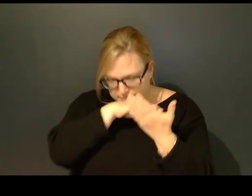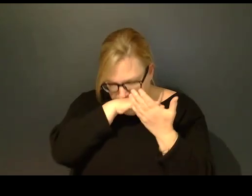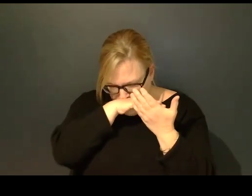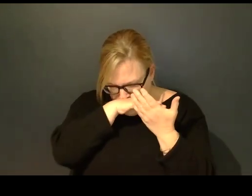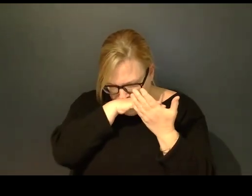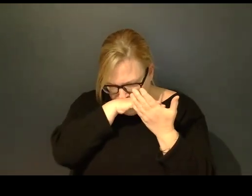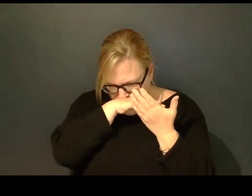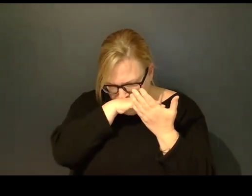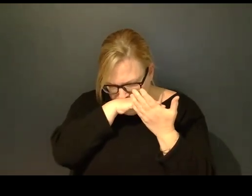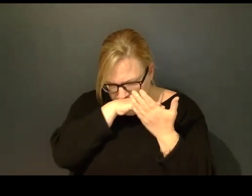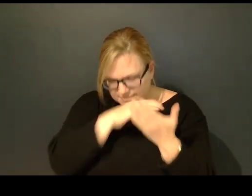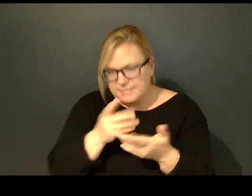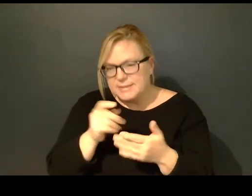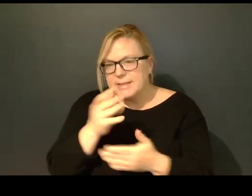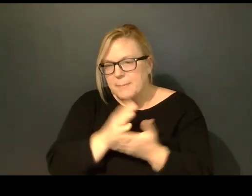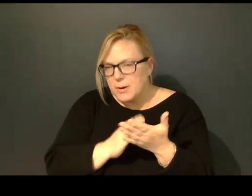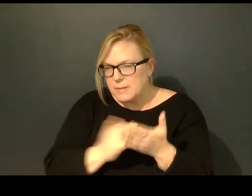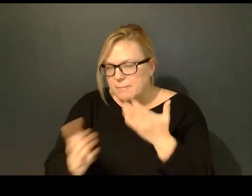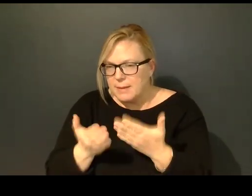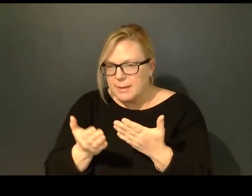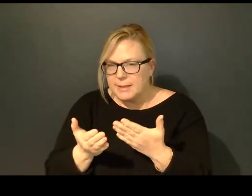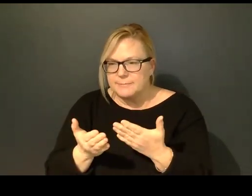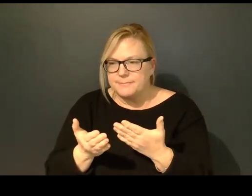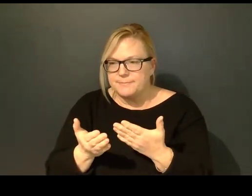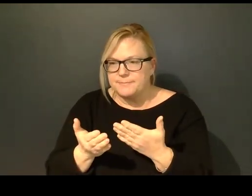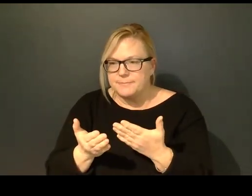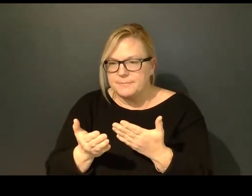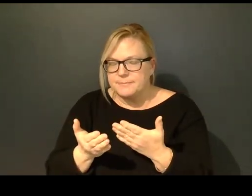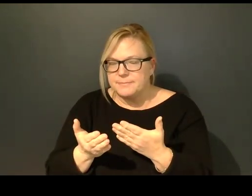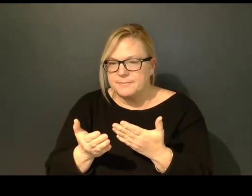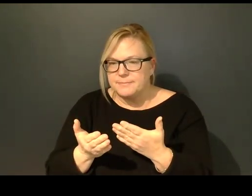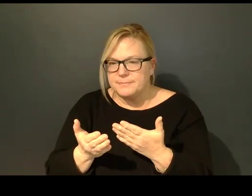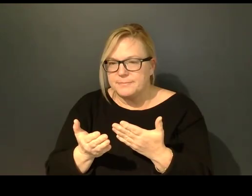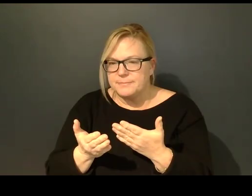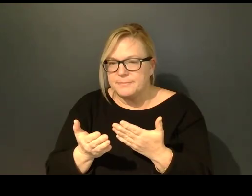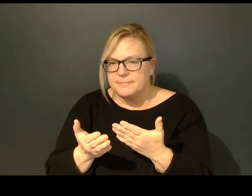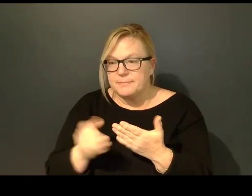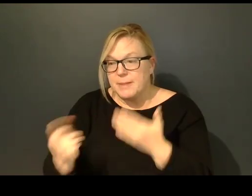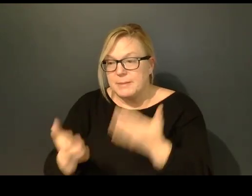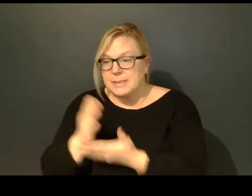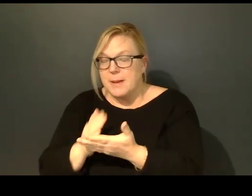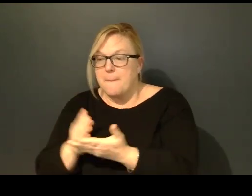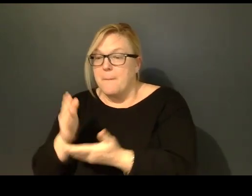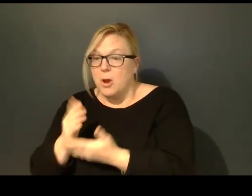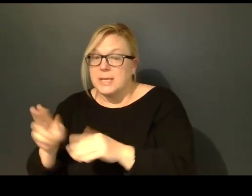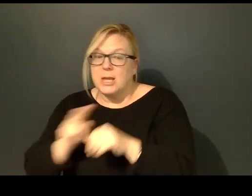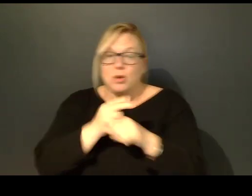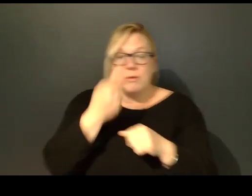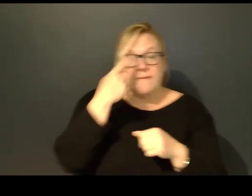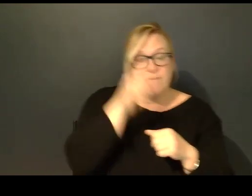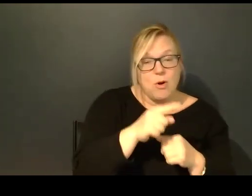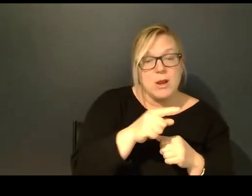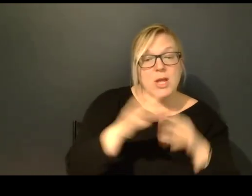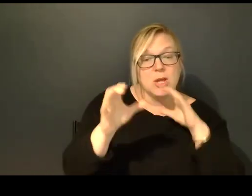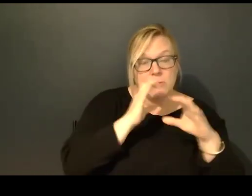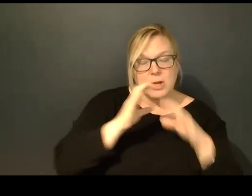reassigned, say, to the Information and Communications Standard Development Committee. So when you speak about a touchscreen, for example, that